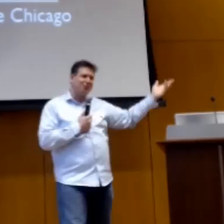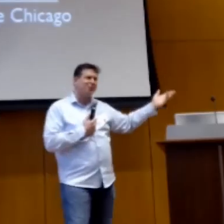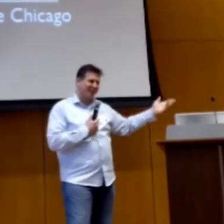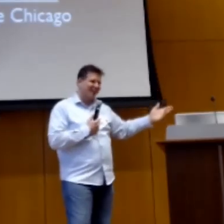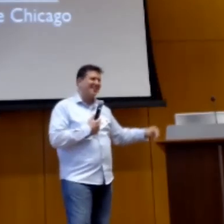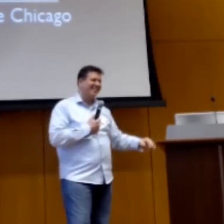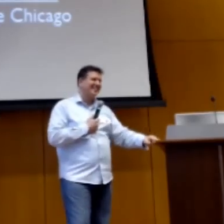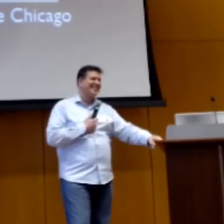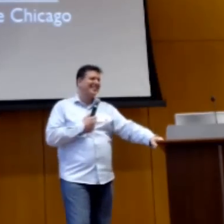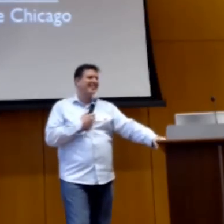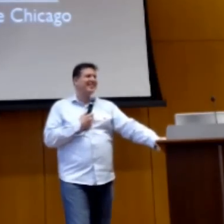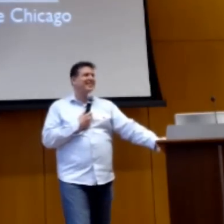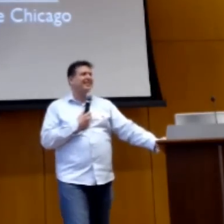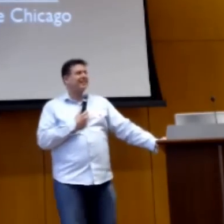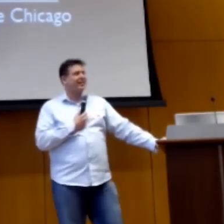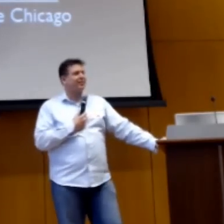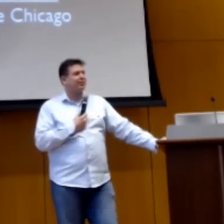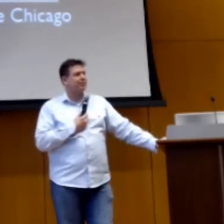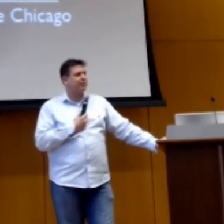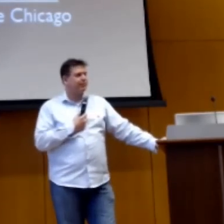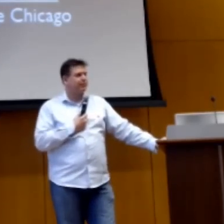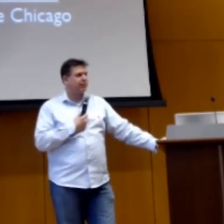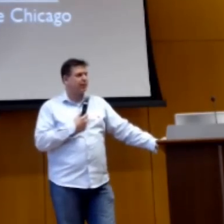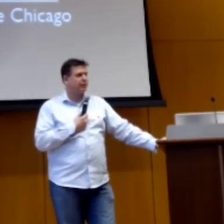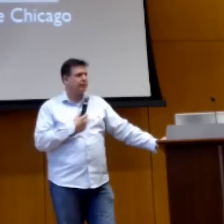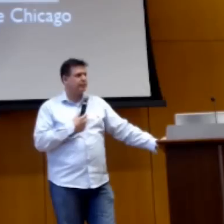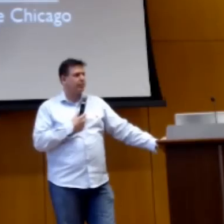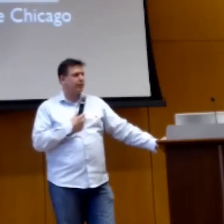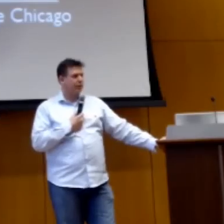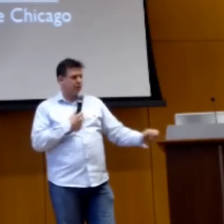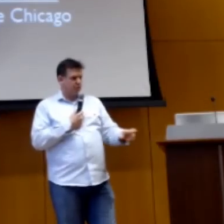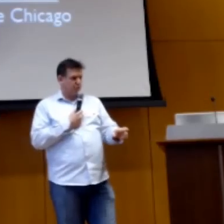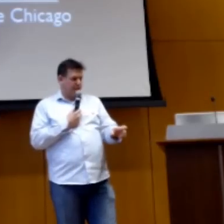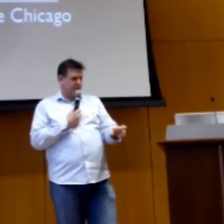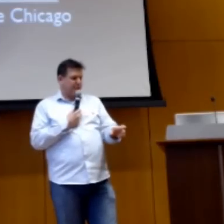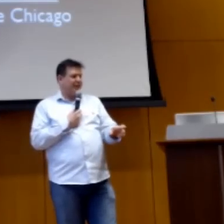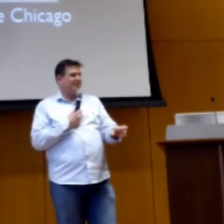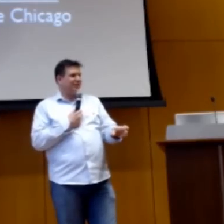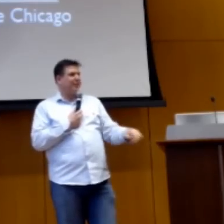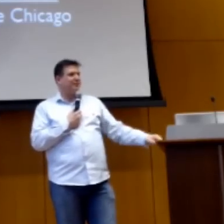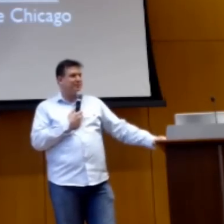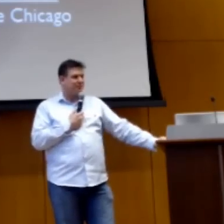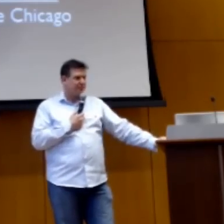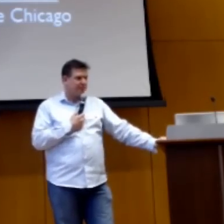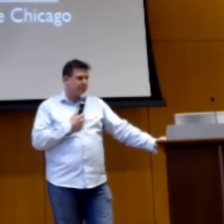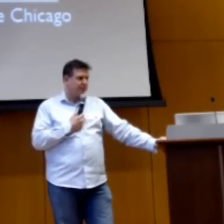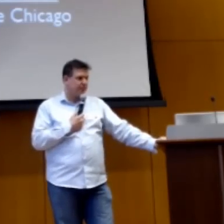confusing. And then also with the R, this is the hardest thing to see straight in of Right, because there's less in there. Do you find that a lot at the